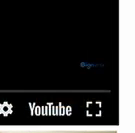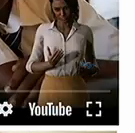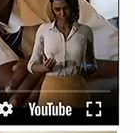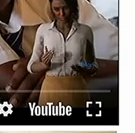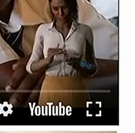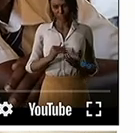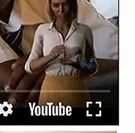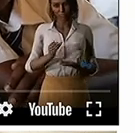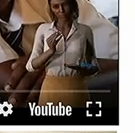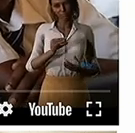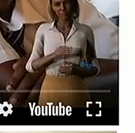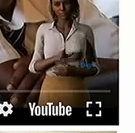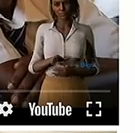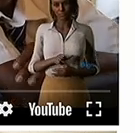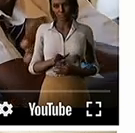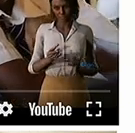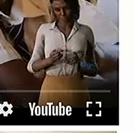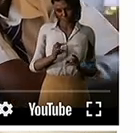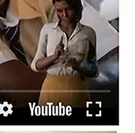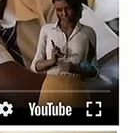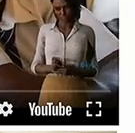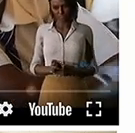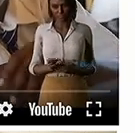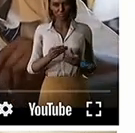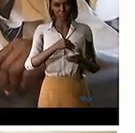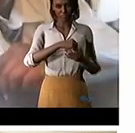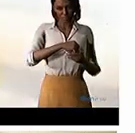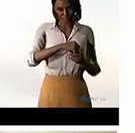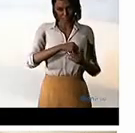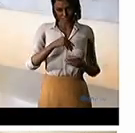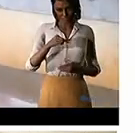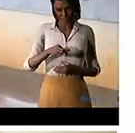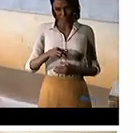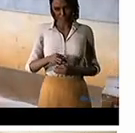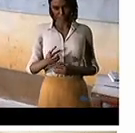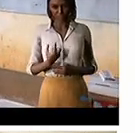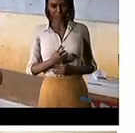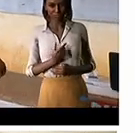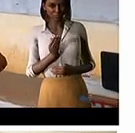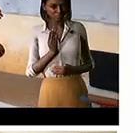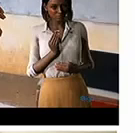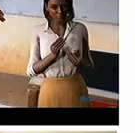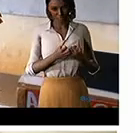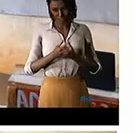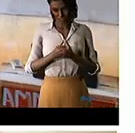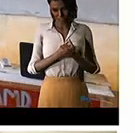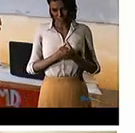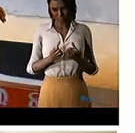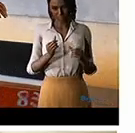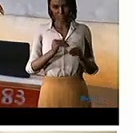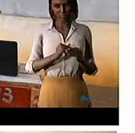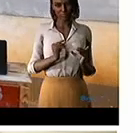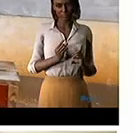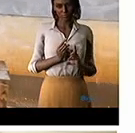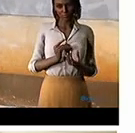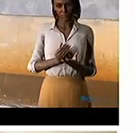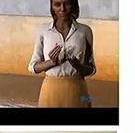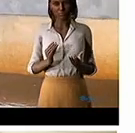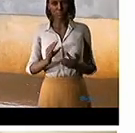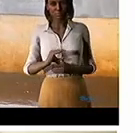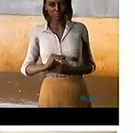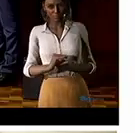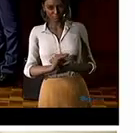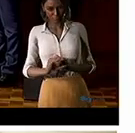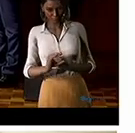So, this is one of the applications of our platform currently being used. So, last year, we partnered with the Kenya Digi Schools program,